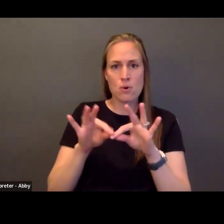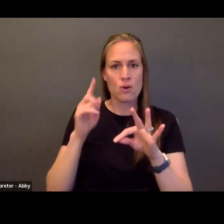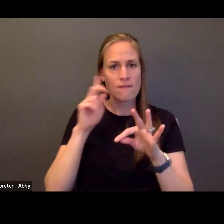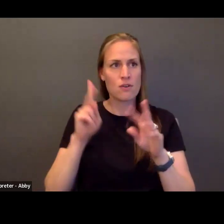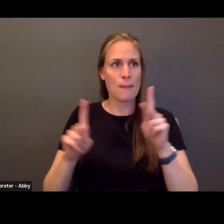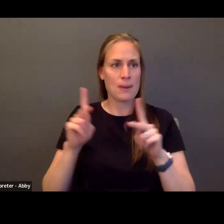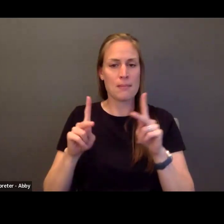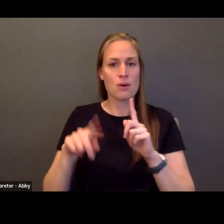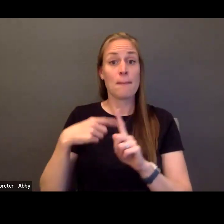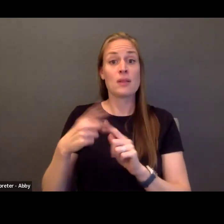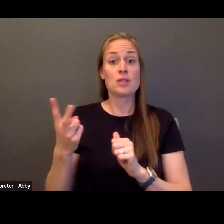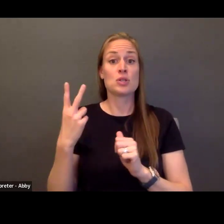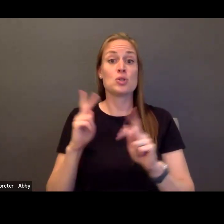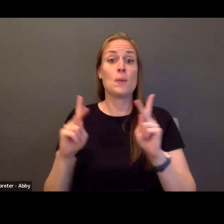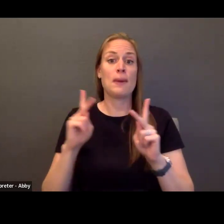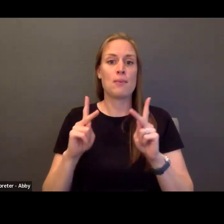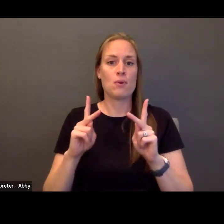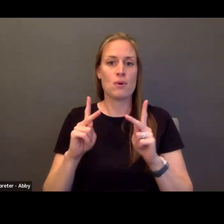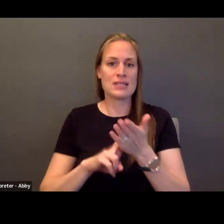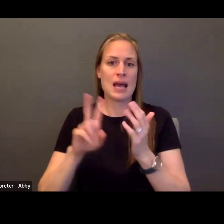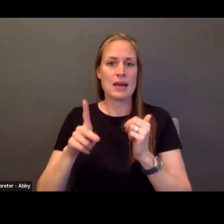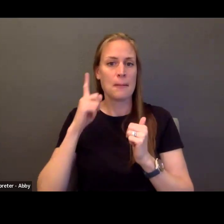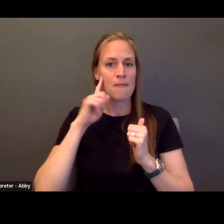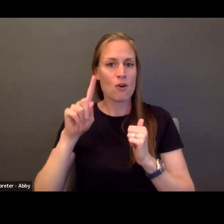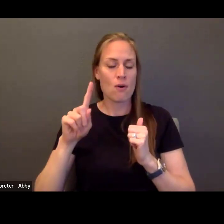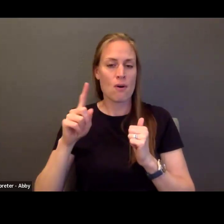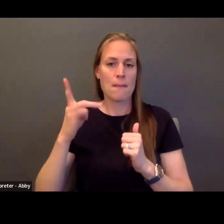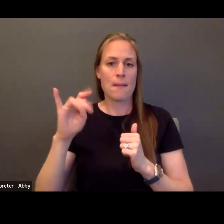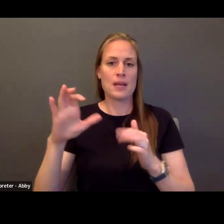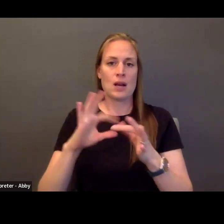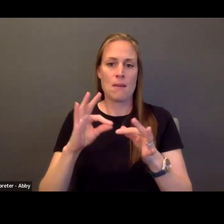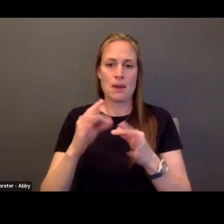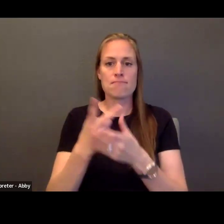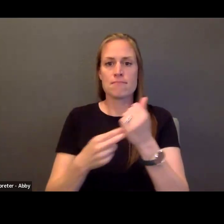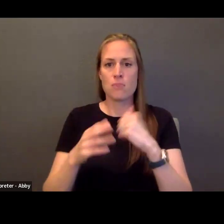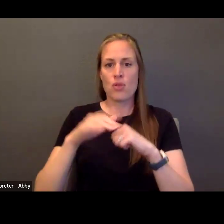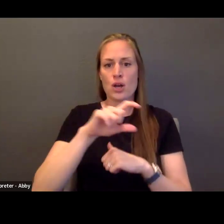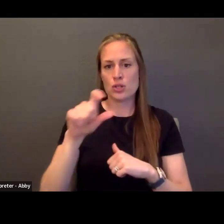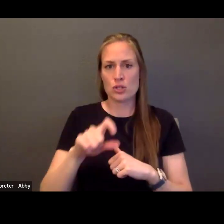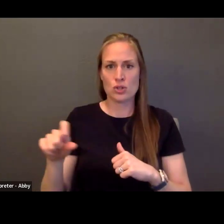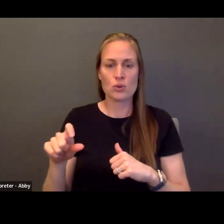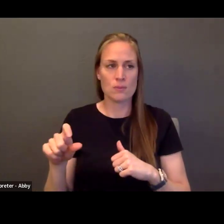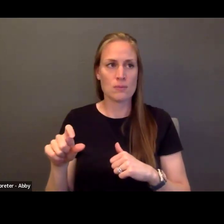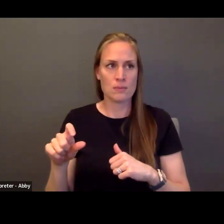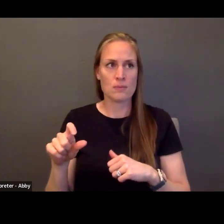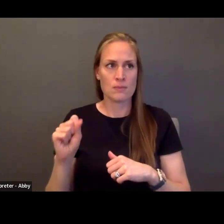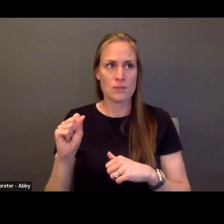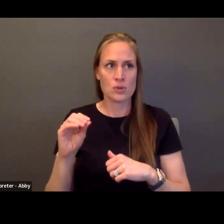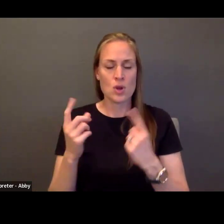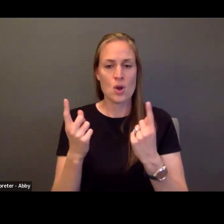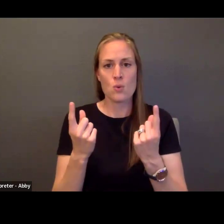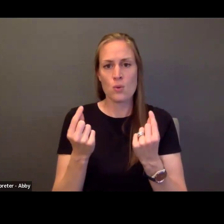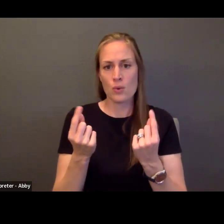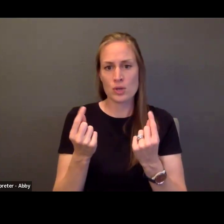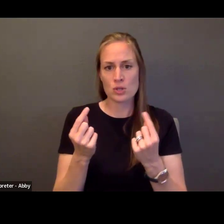up for public comment today. They're both on Zoom. So I'm gonna hand it over. So first of all, I'm just gonna say what we're gonna do with all this. So we're gonna,